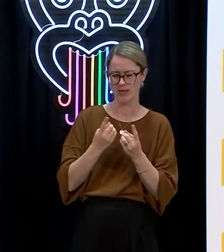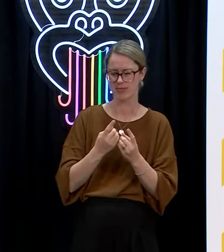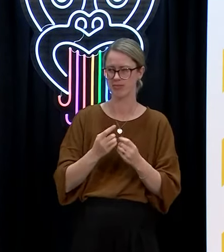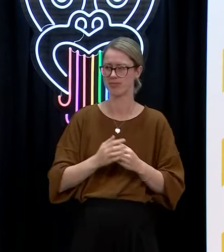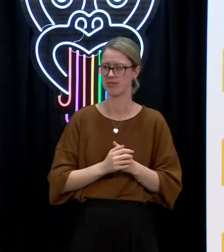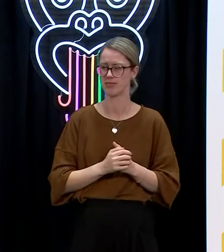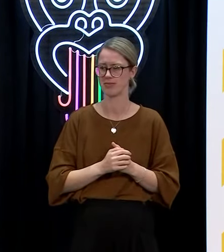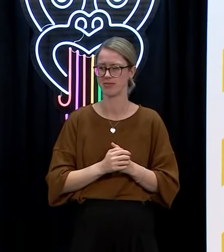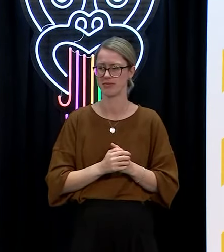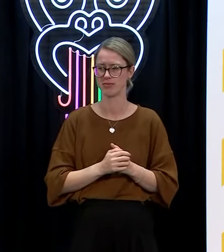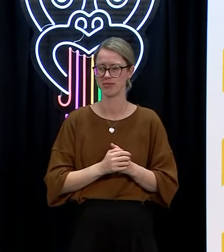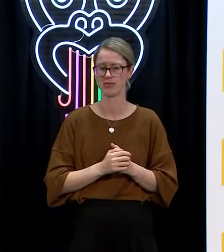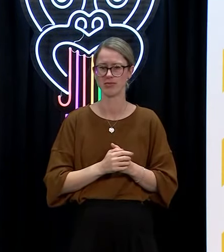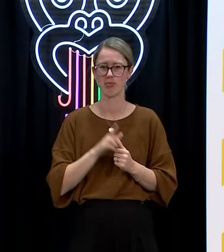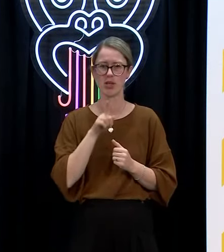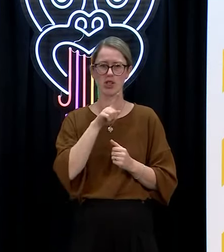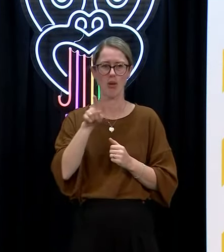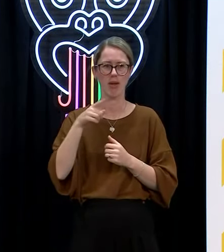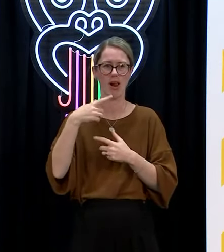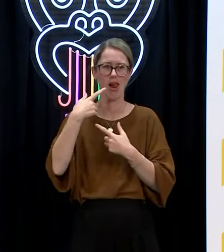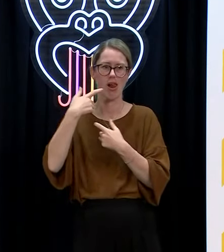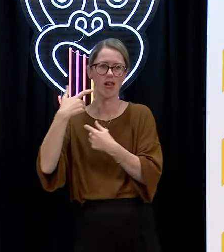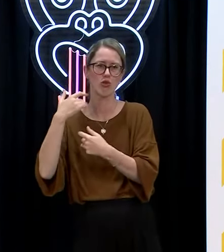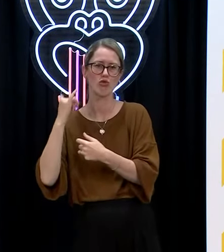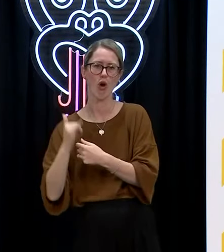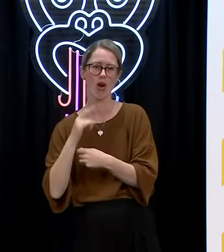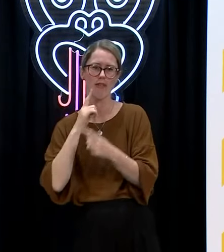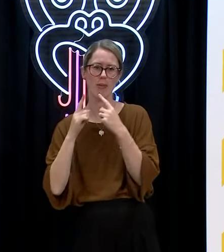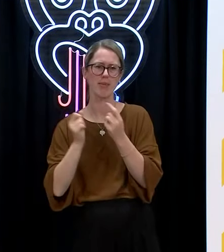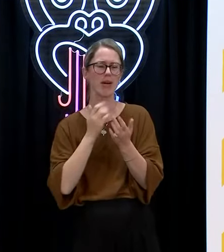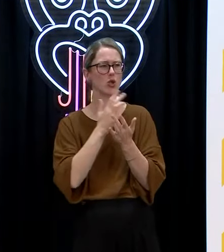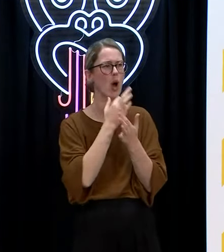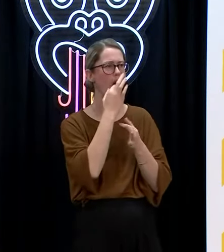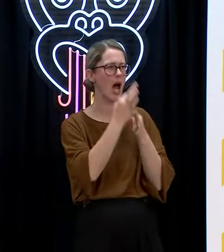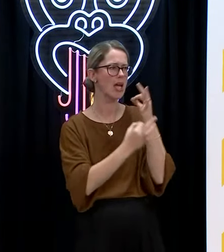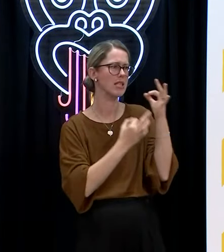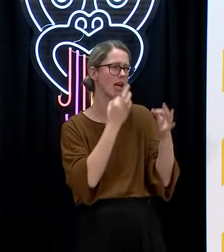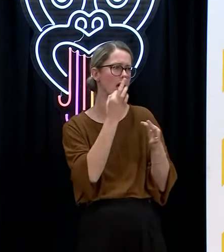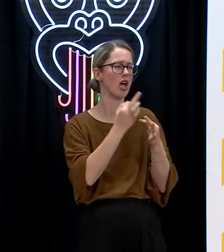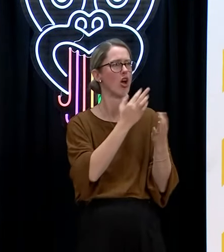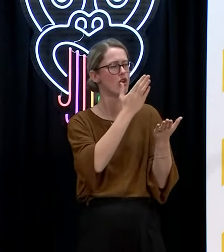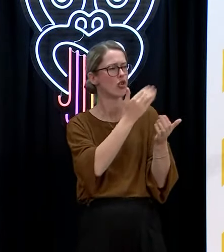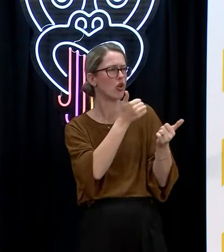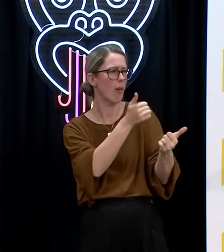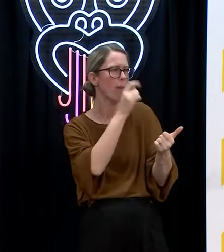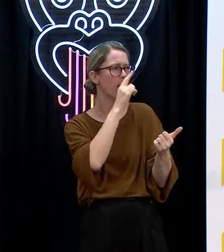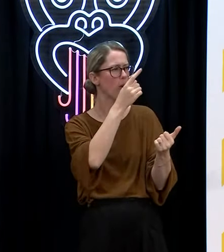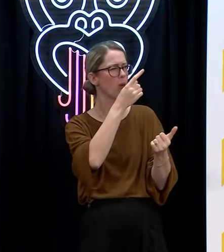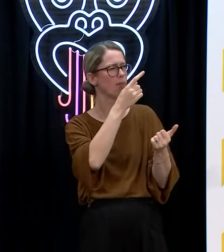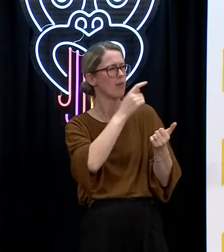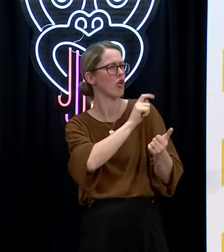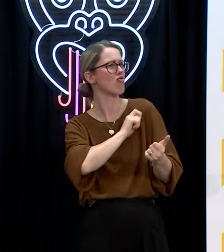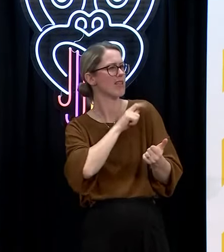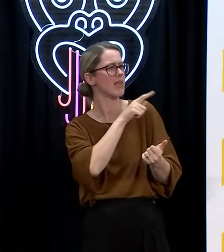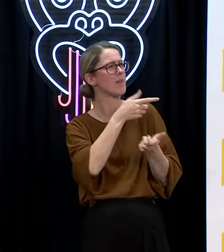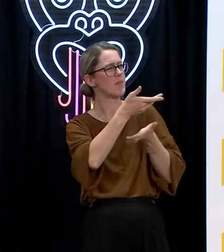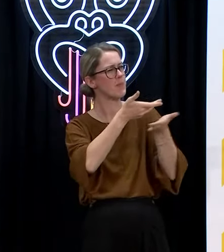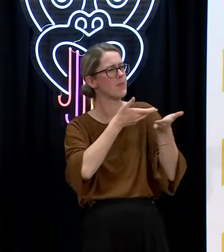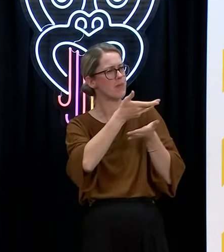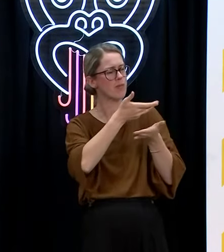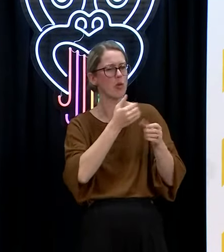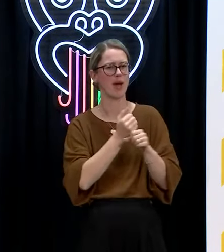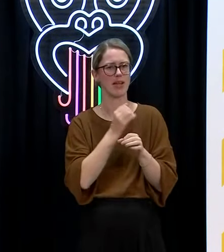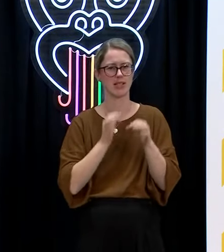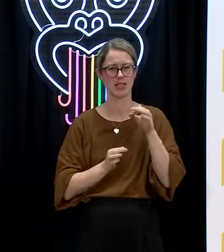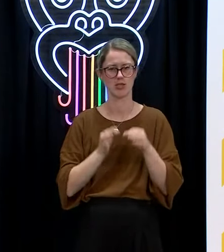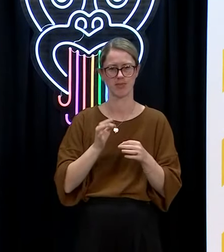but don't be sucked in by misinformation. Make sure that you're asking those questions of good, trusted, reliable sources.